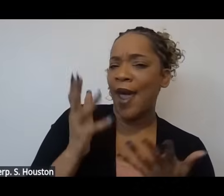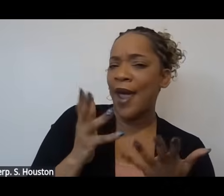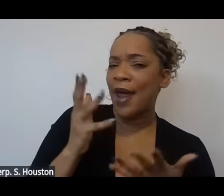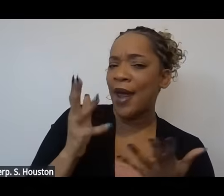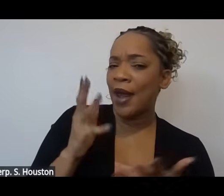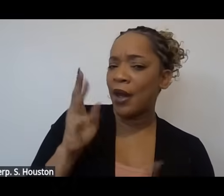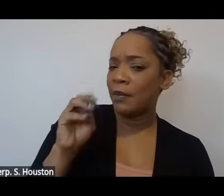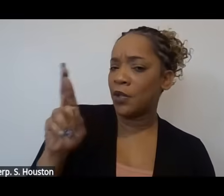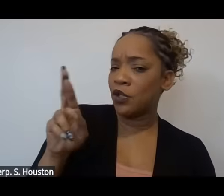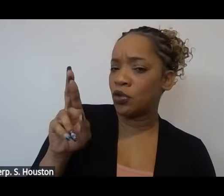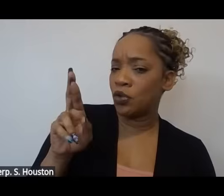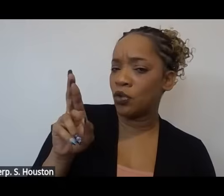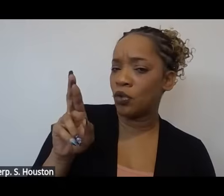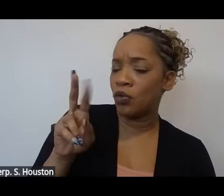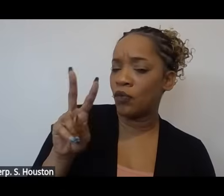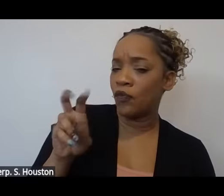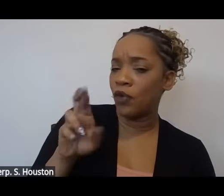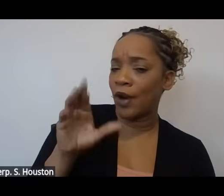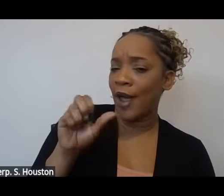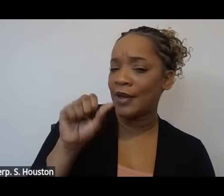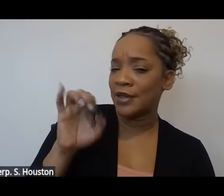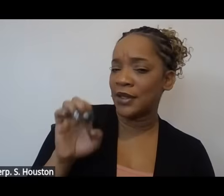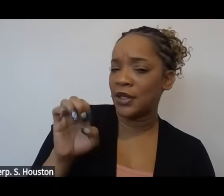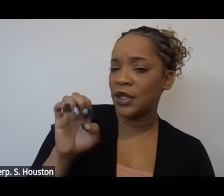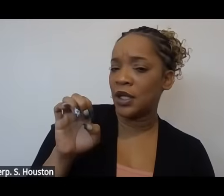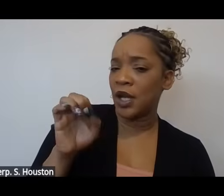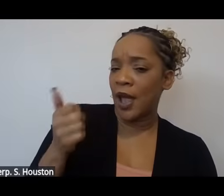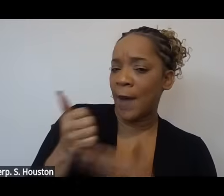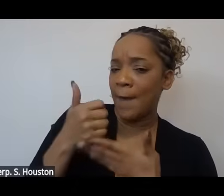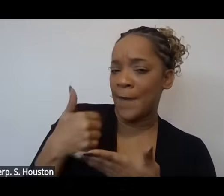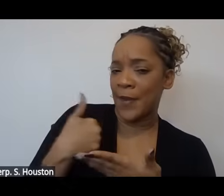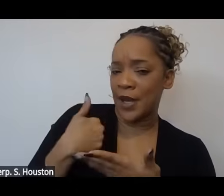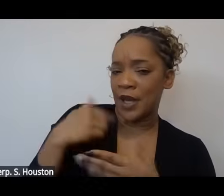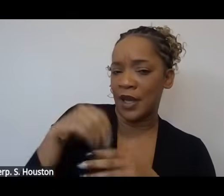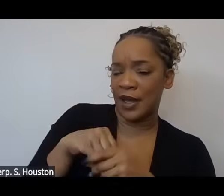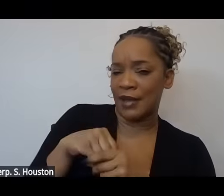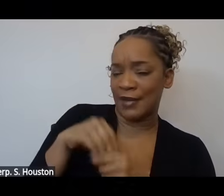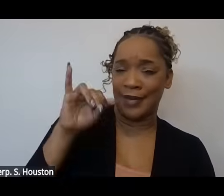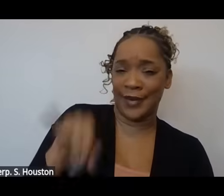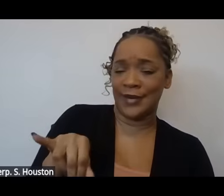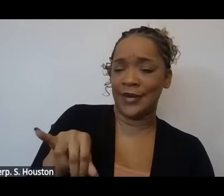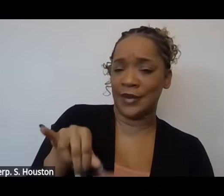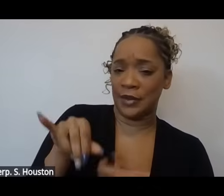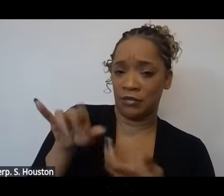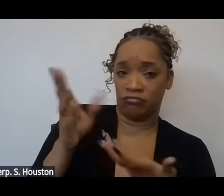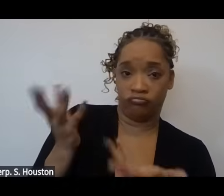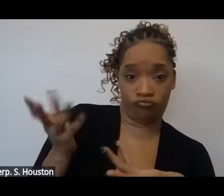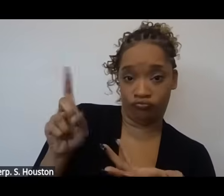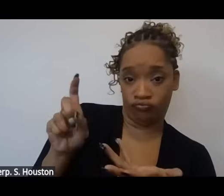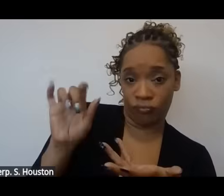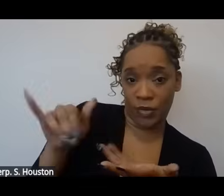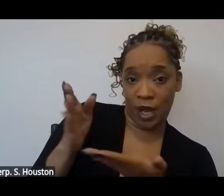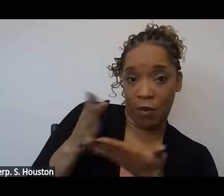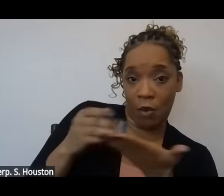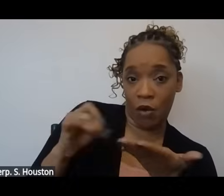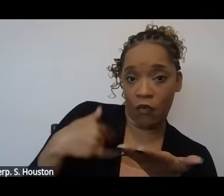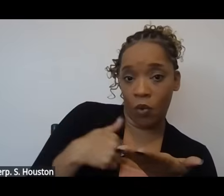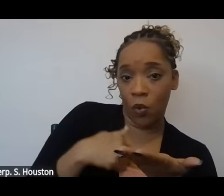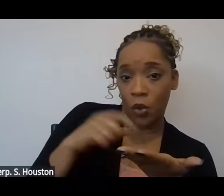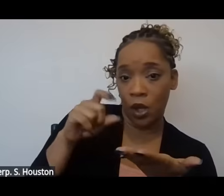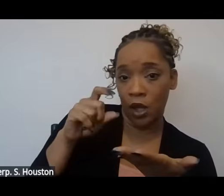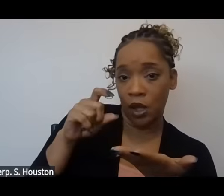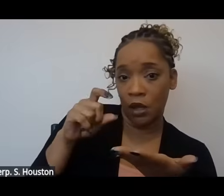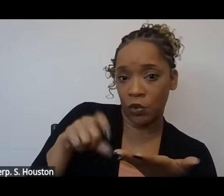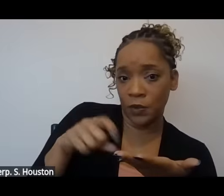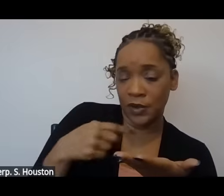help me out of this deep well here, but isn't that part of what this is supposed to be about, is saying, we're going to investigate, but that has nothing to do